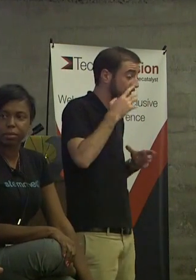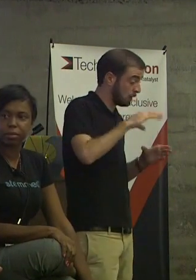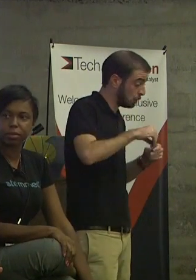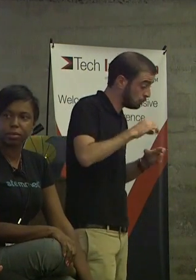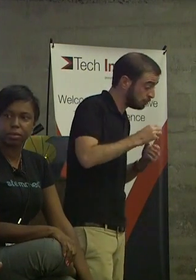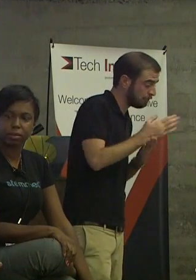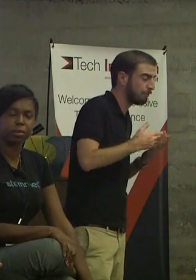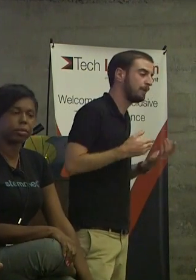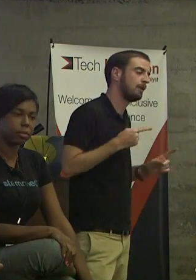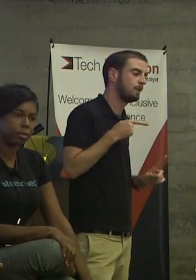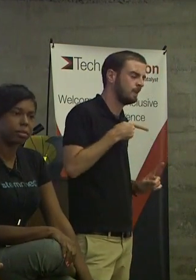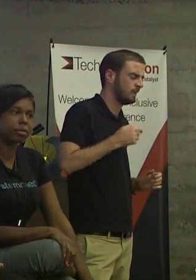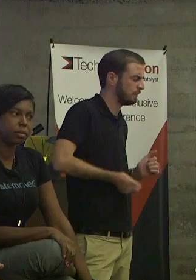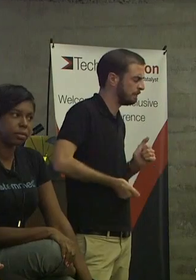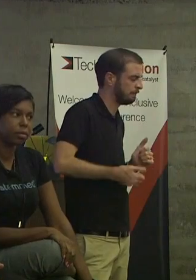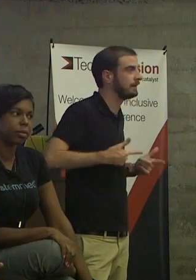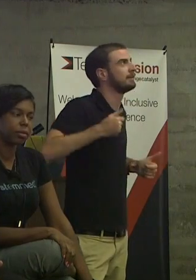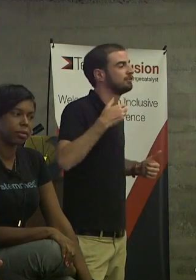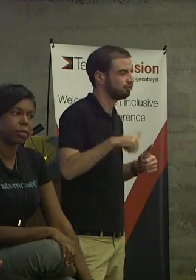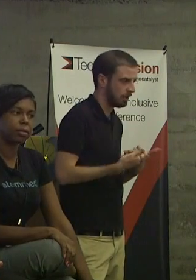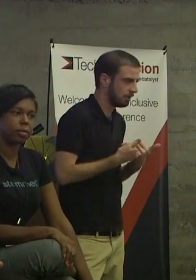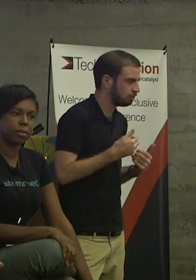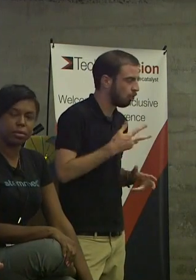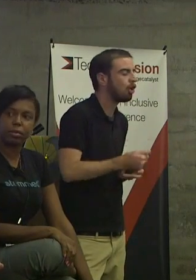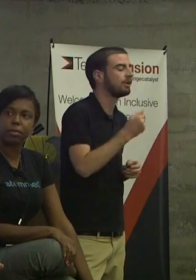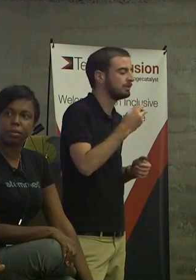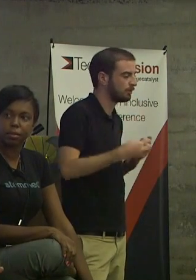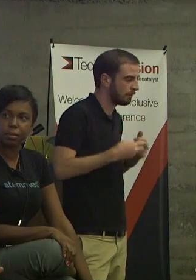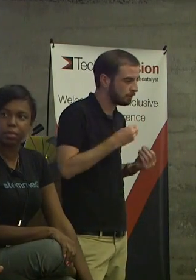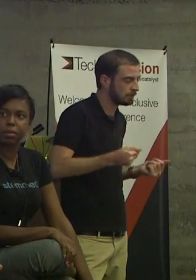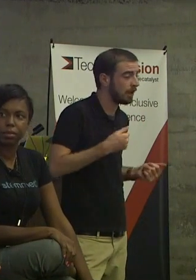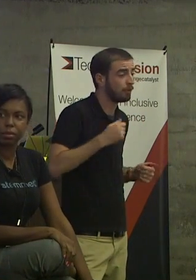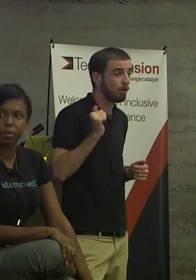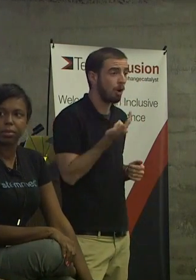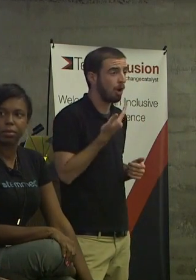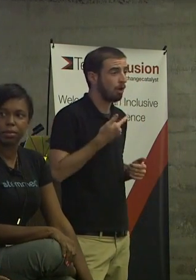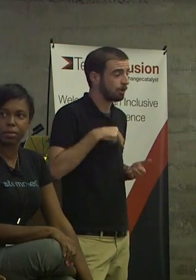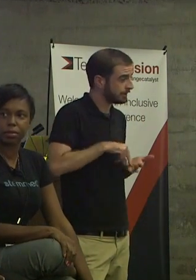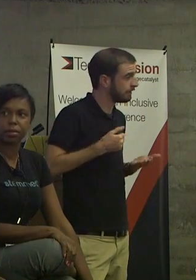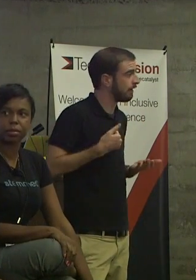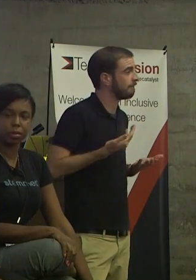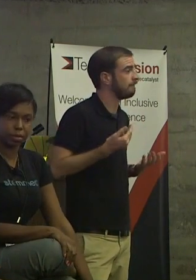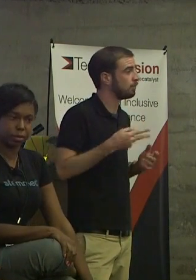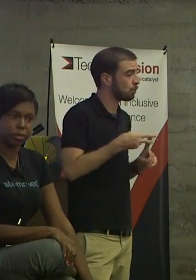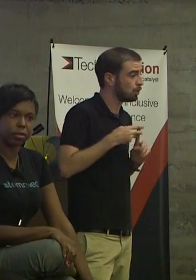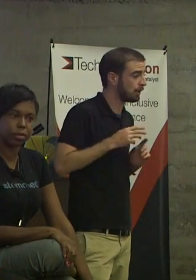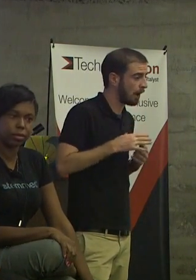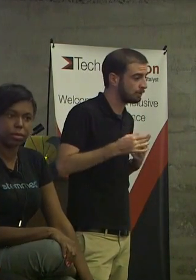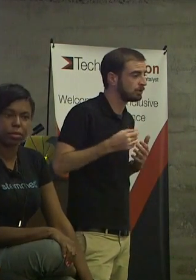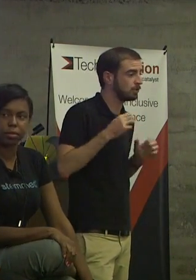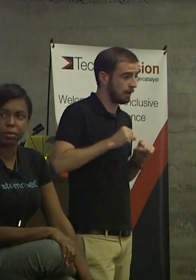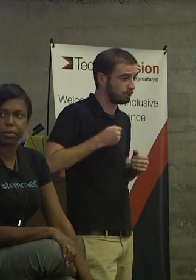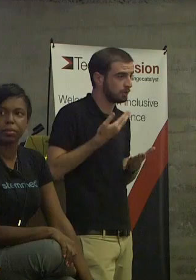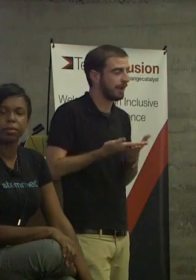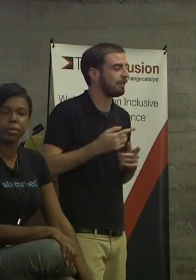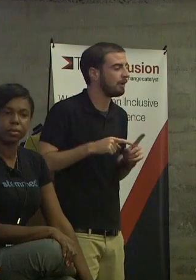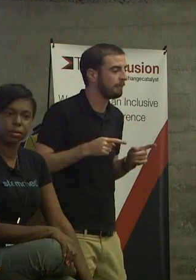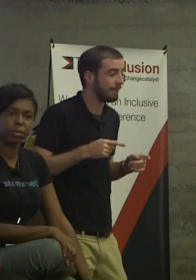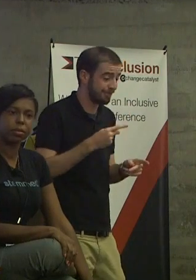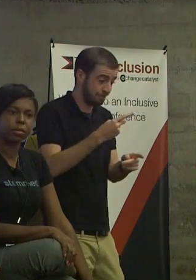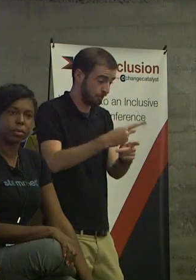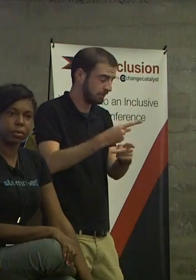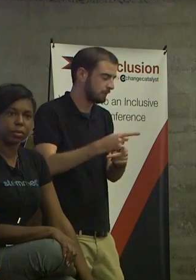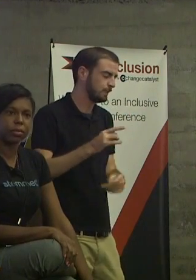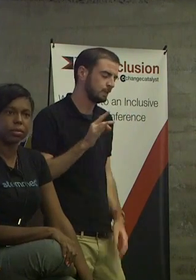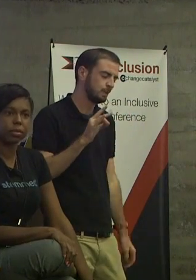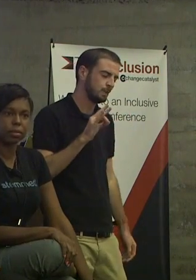is going to be the hardest problem to solve. Like, we're all standing here with recruiting options that we are able to get there. It's the inclusion part that's going to be